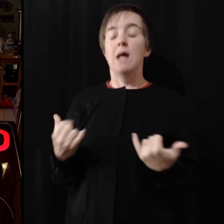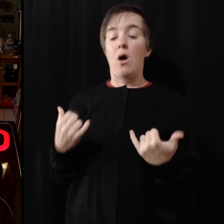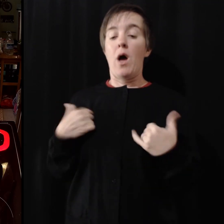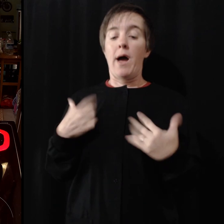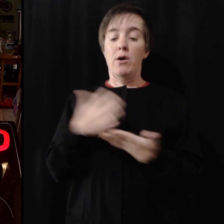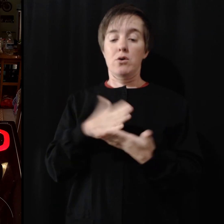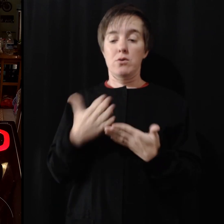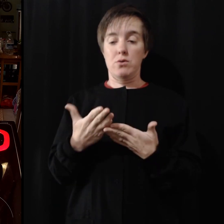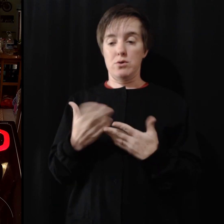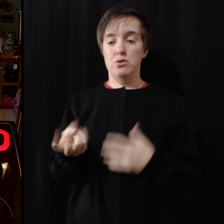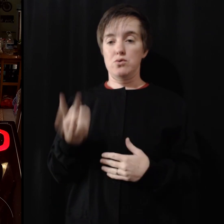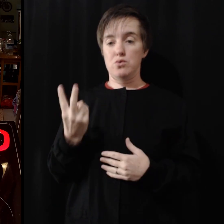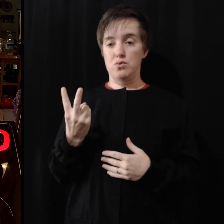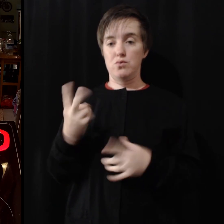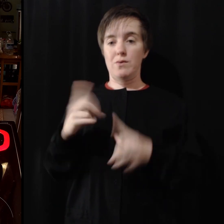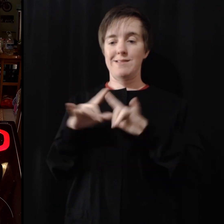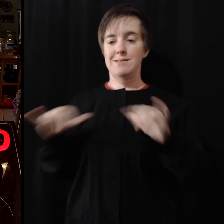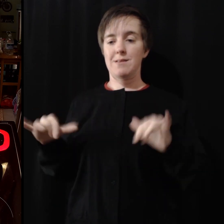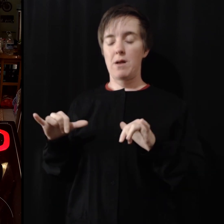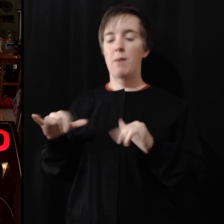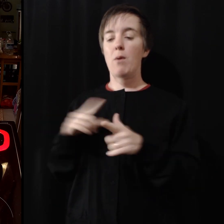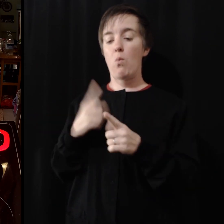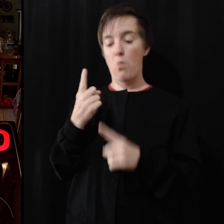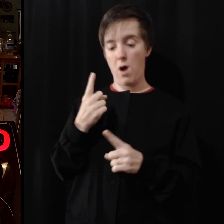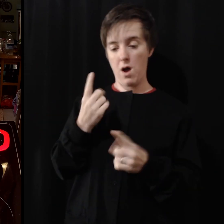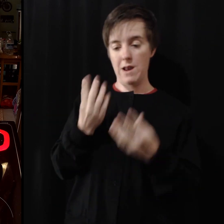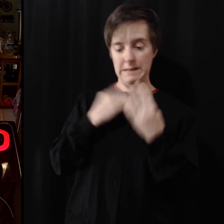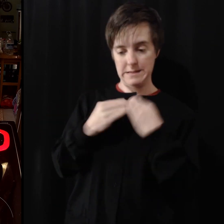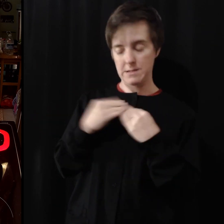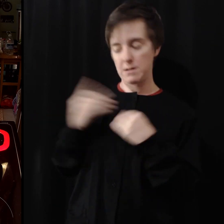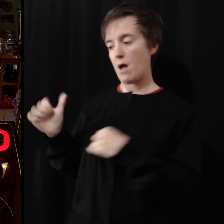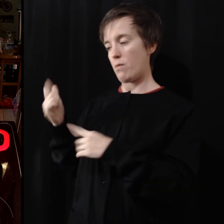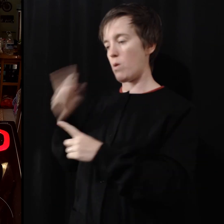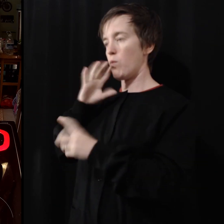now make 2 loaves at a time, and then I'll just throw one in the freezer,